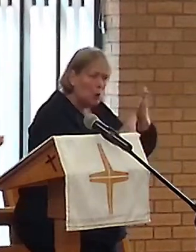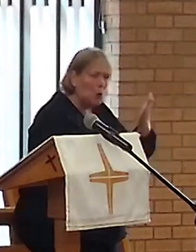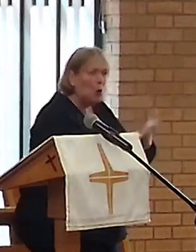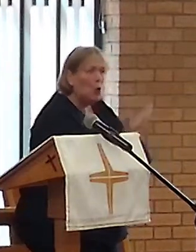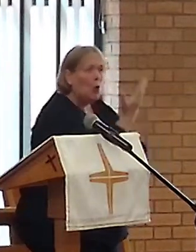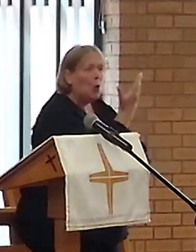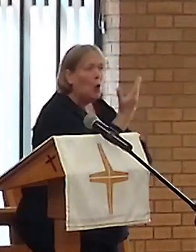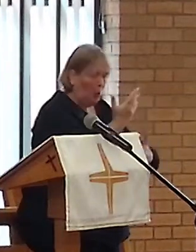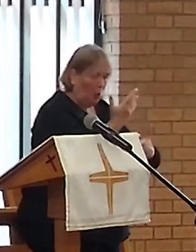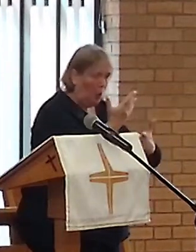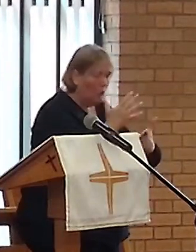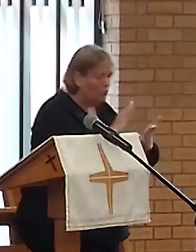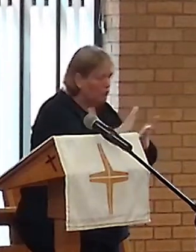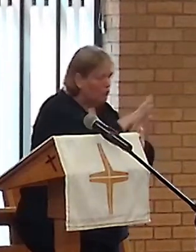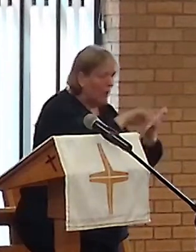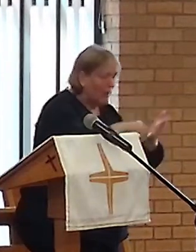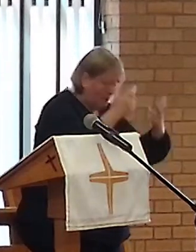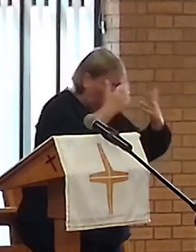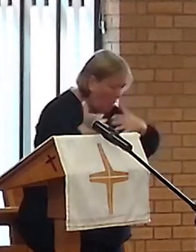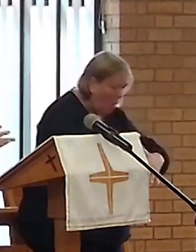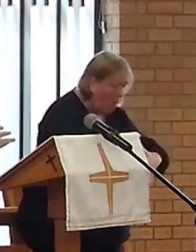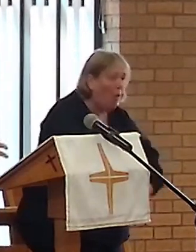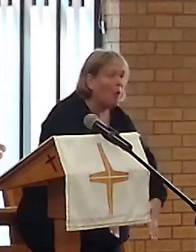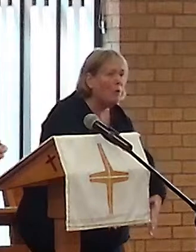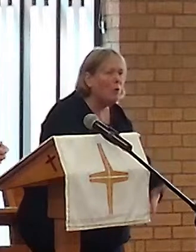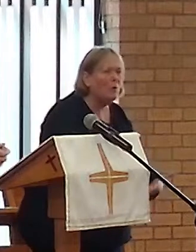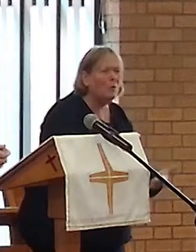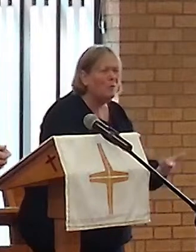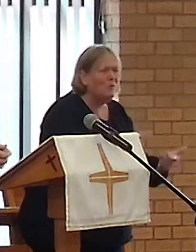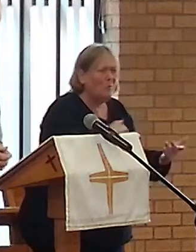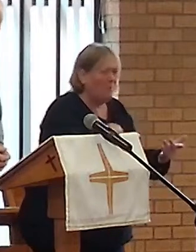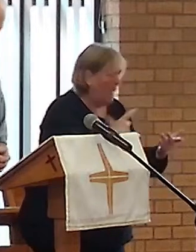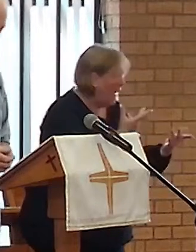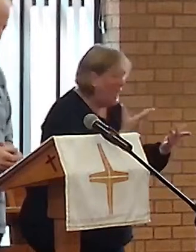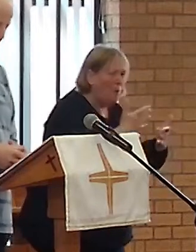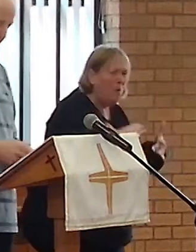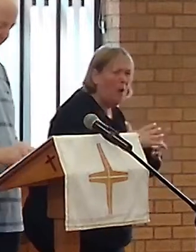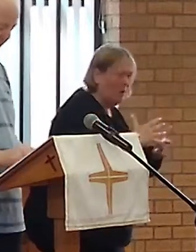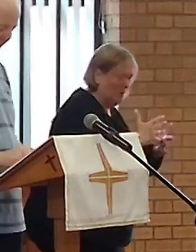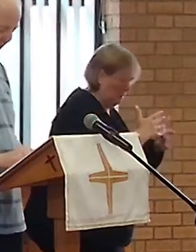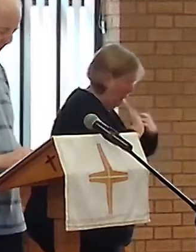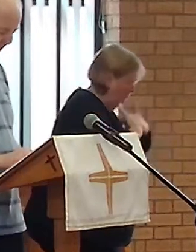in righteousness. Why would you go back to filthy rags?